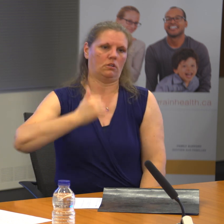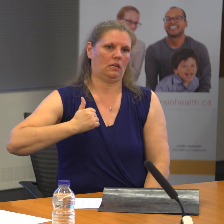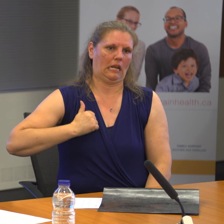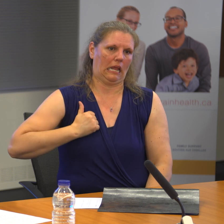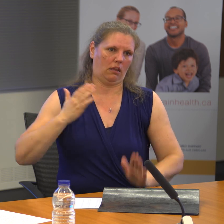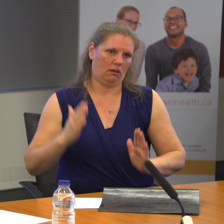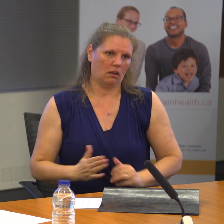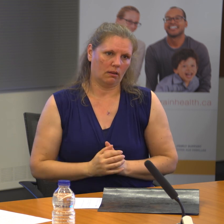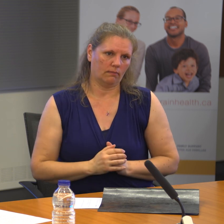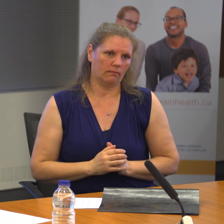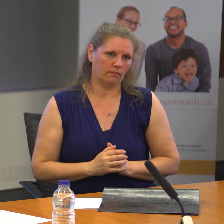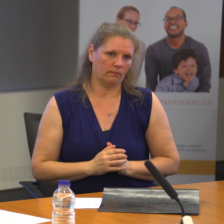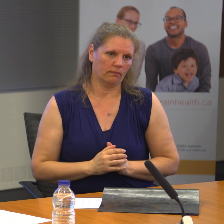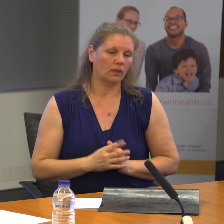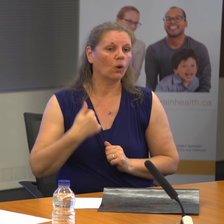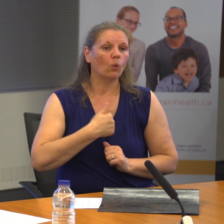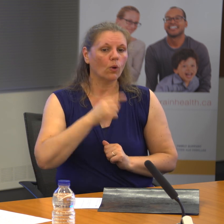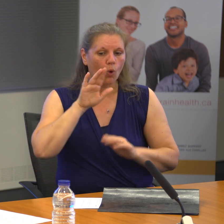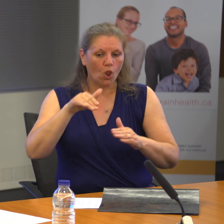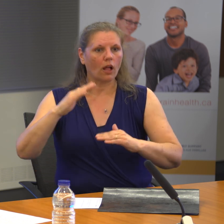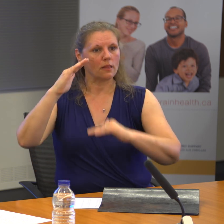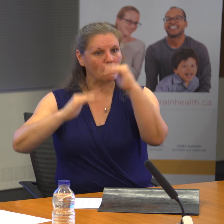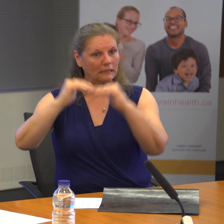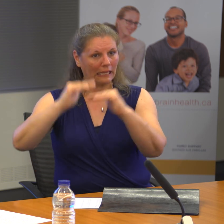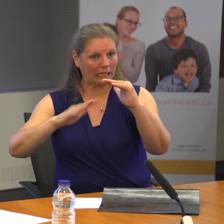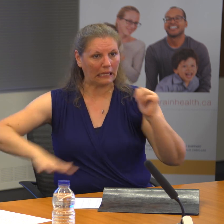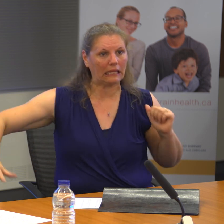We will look at the built environment,